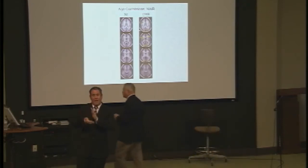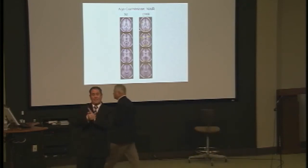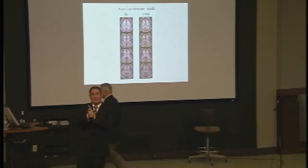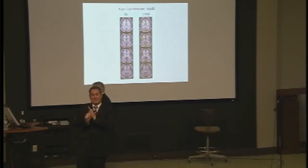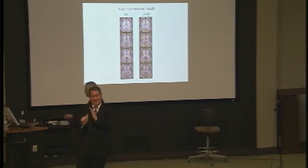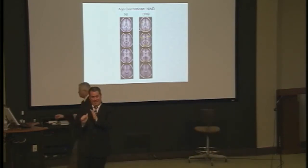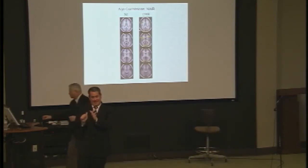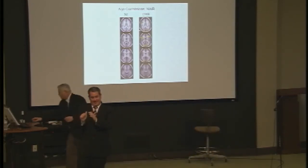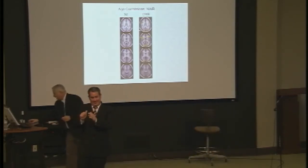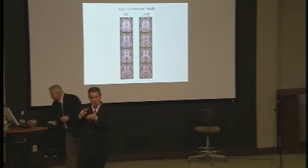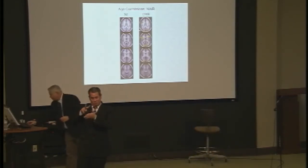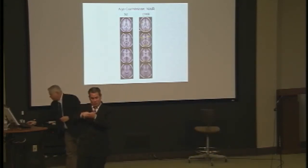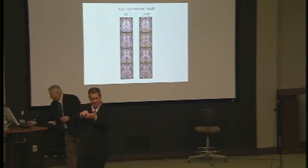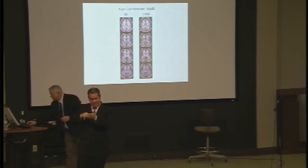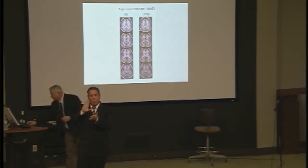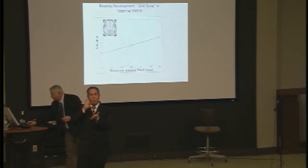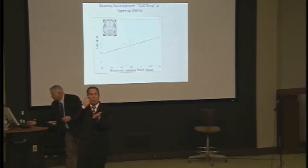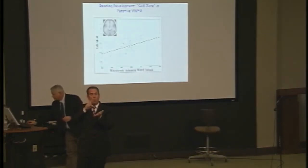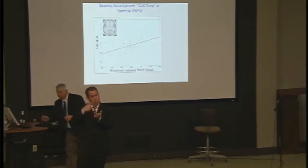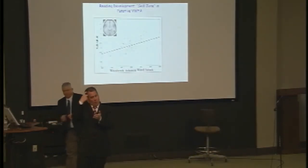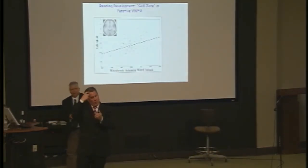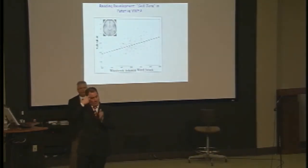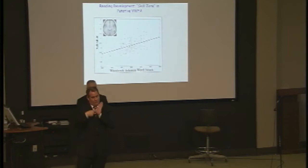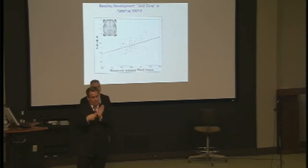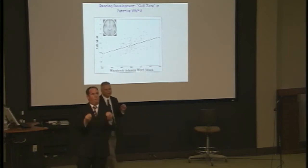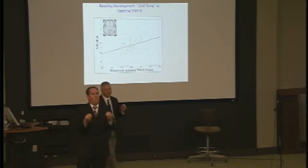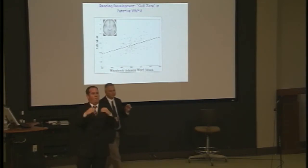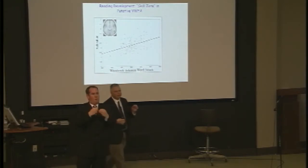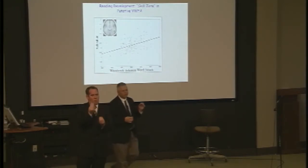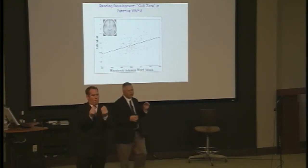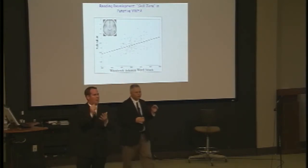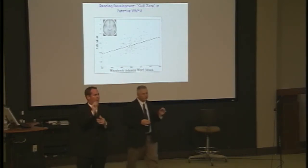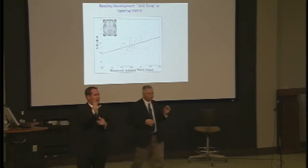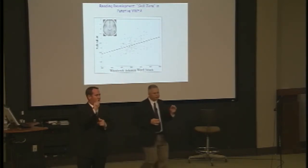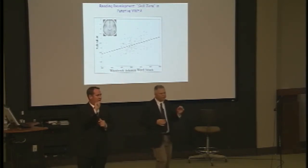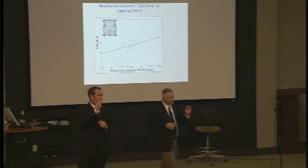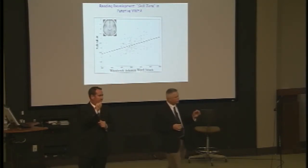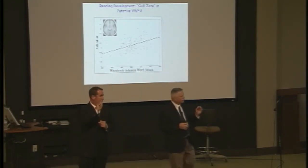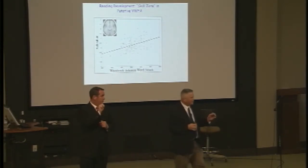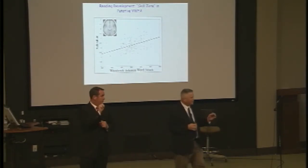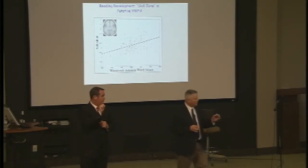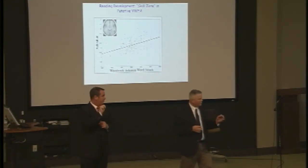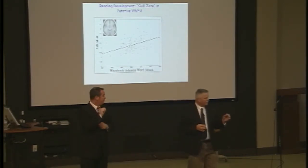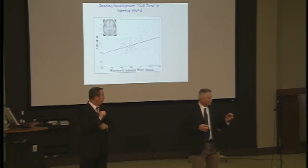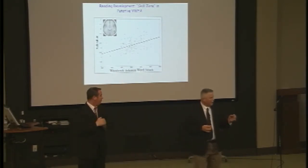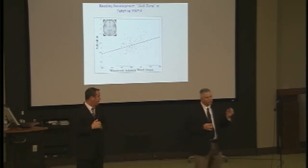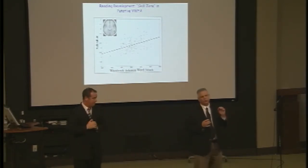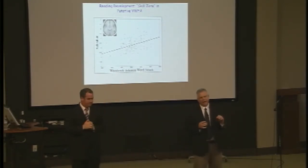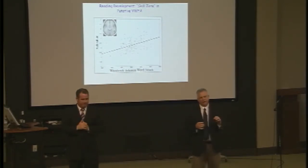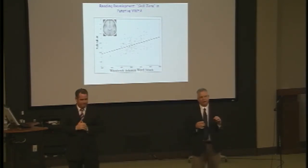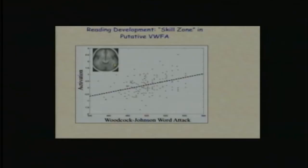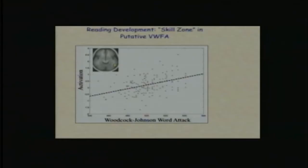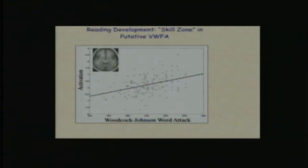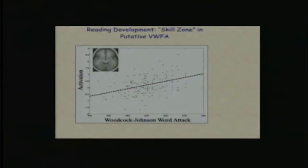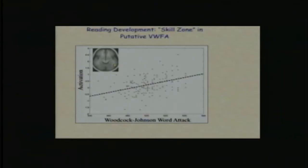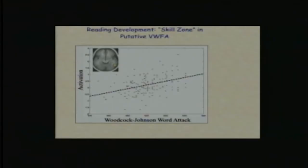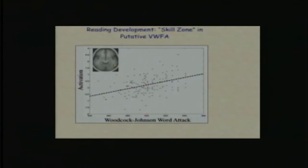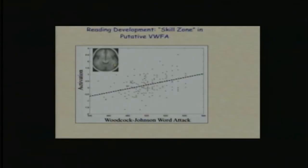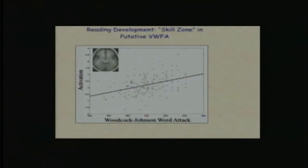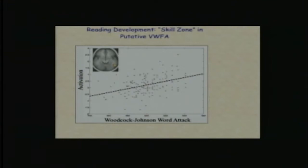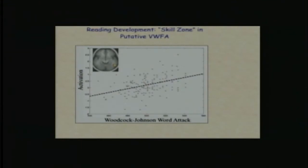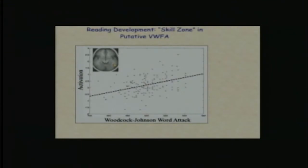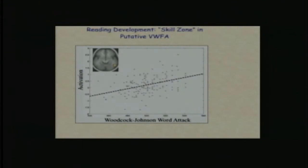we found was that since your ability to read and your age are